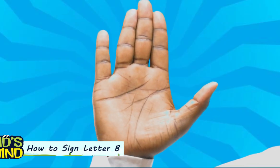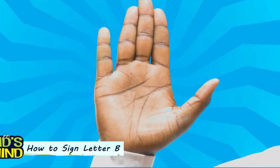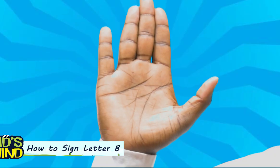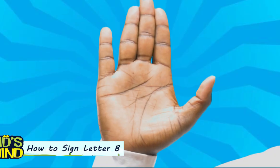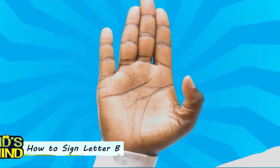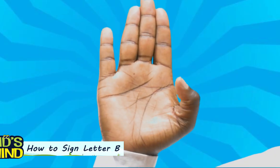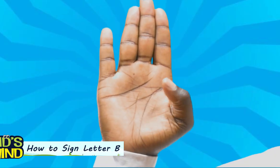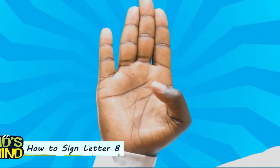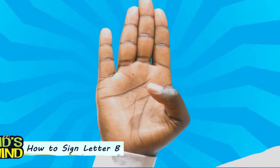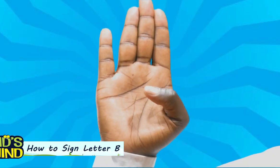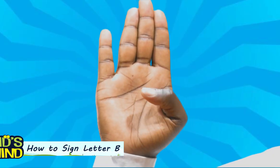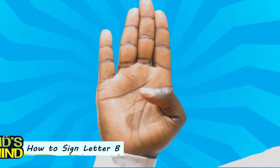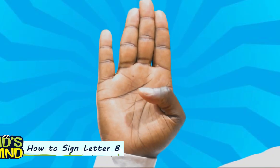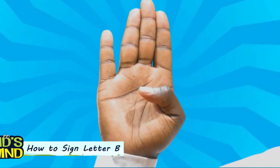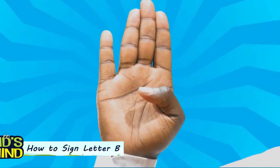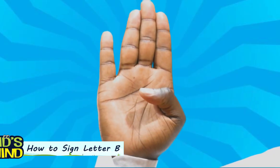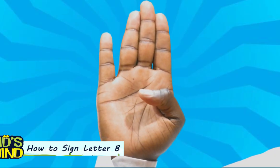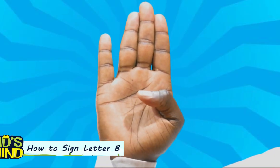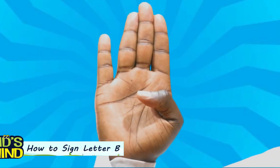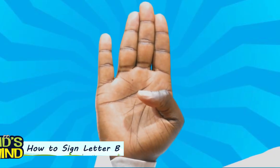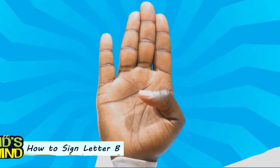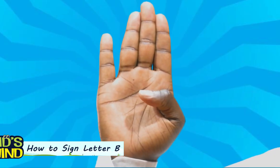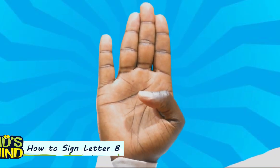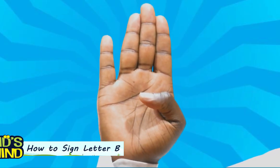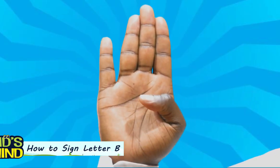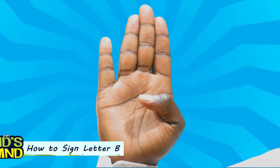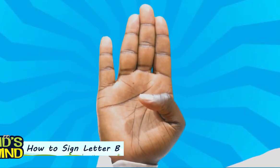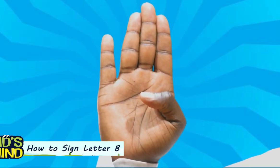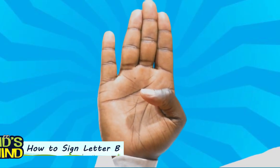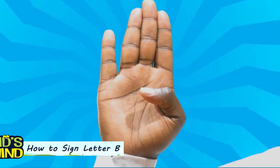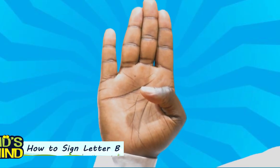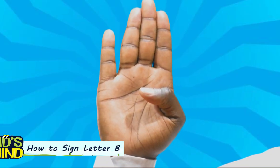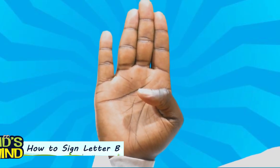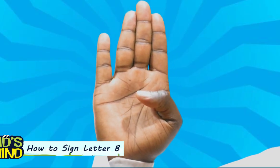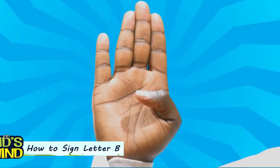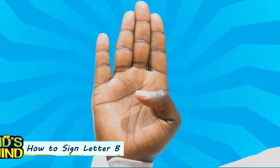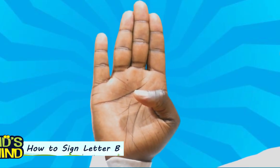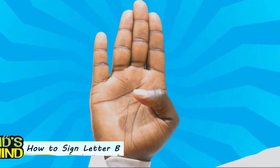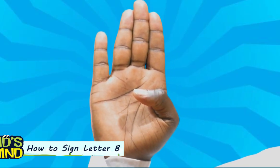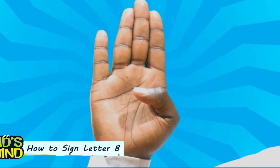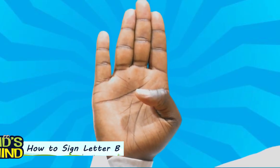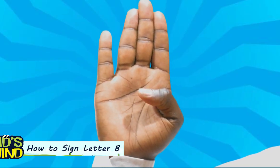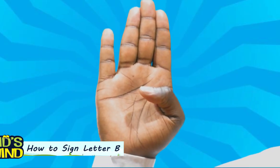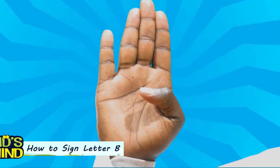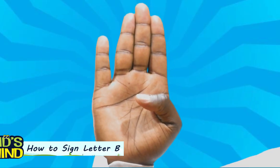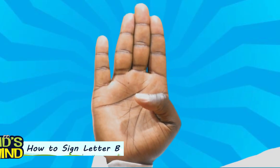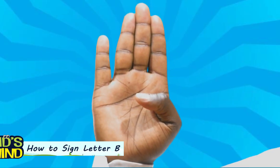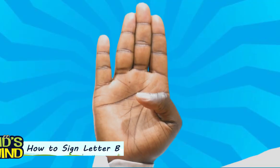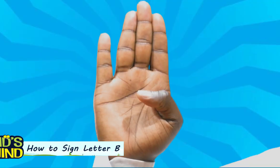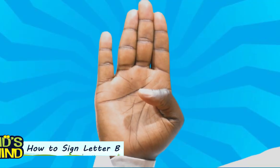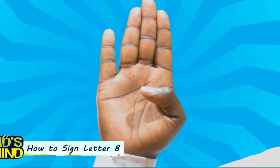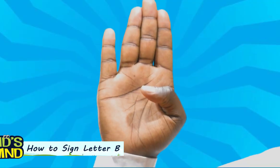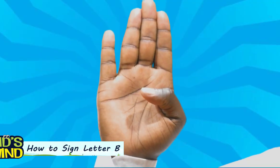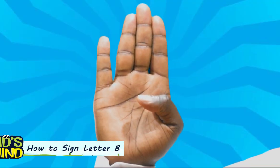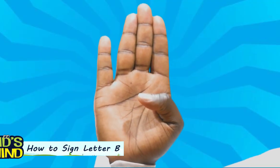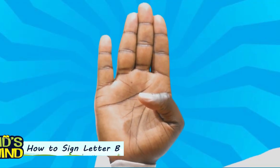You fold your thumb finger only. The 4 fingers facing up. So that